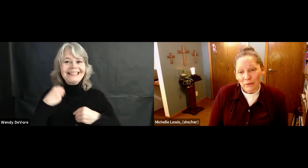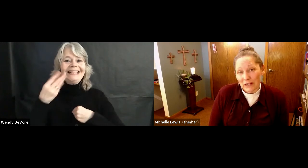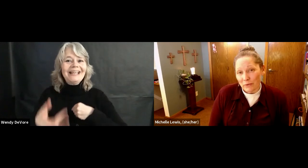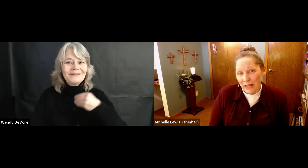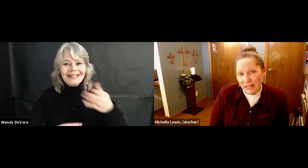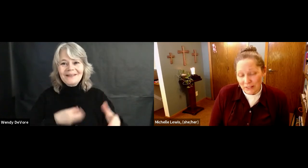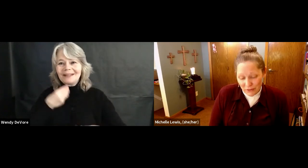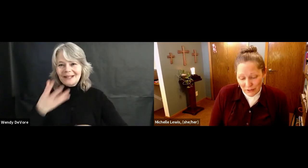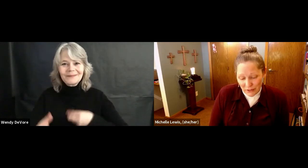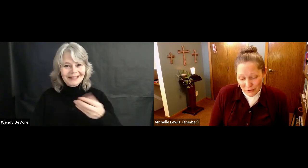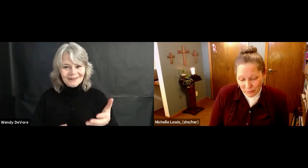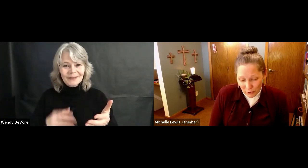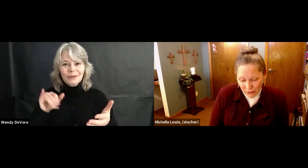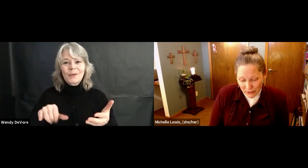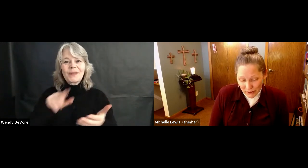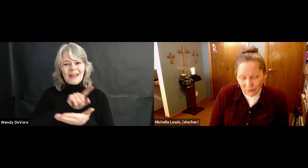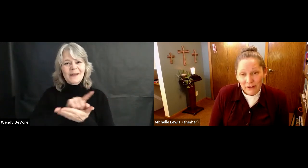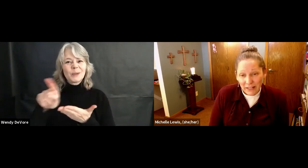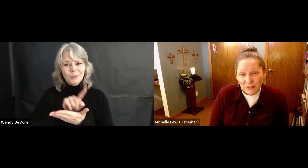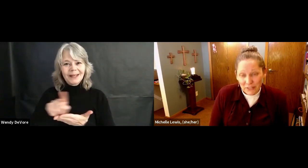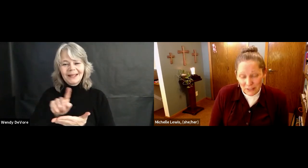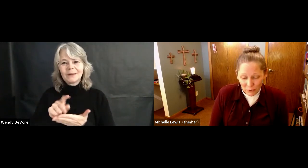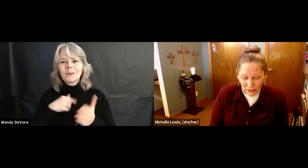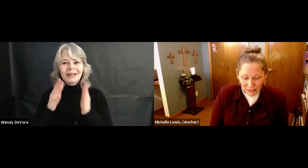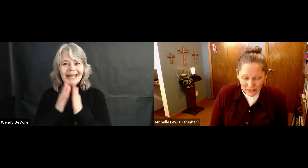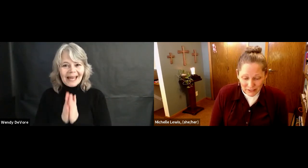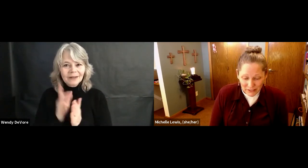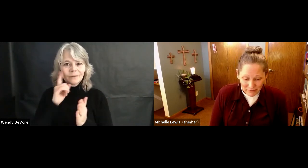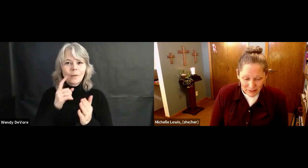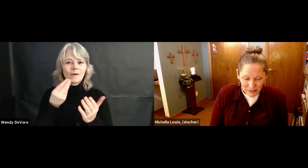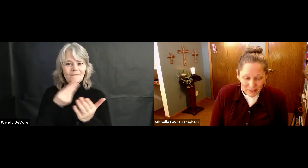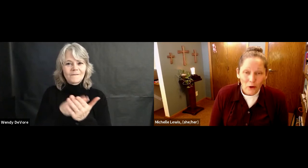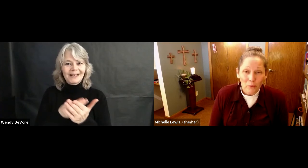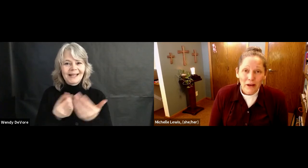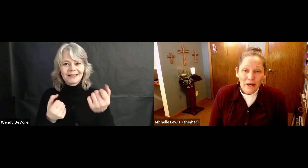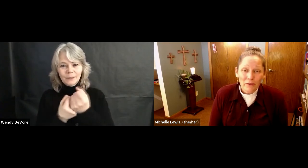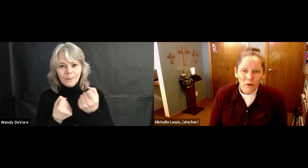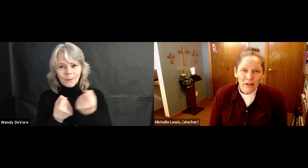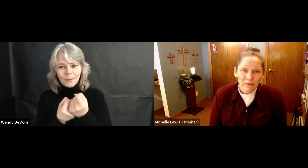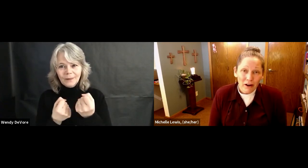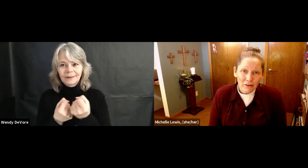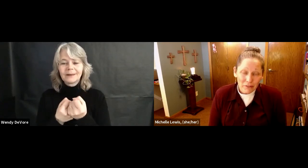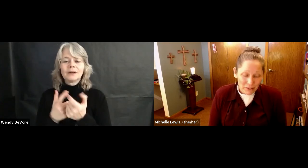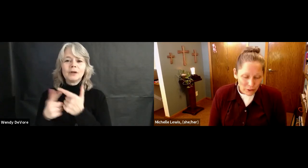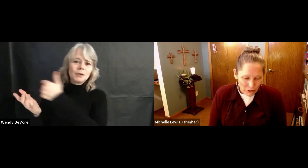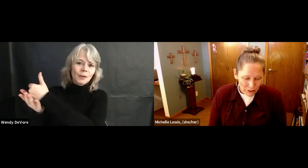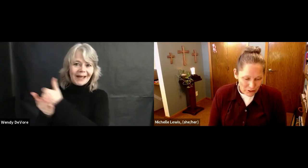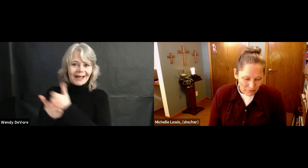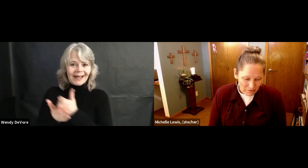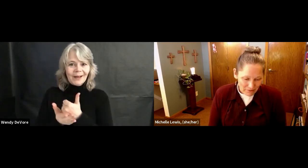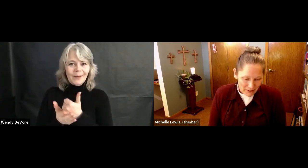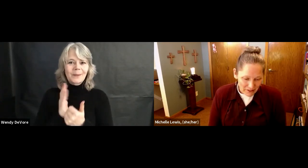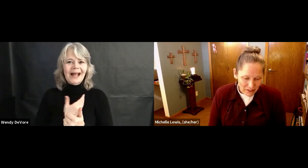Every week we ask for your support, your financial support, to help the work of our little